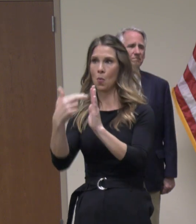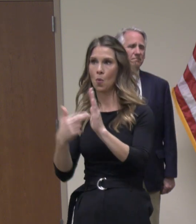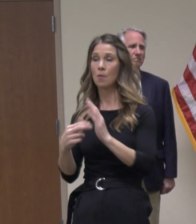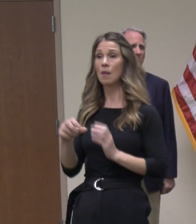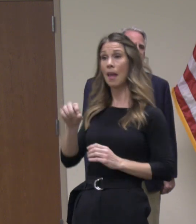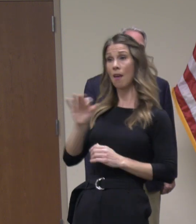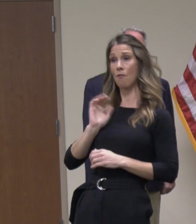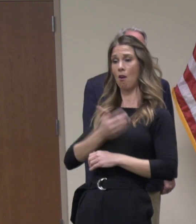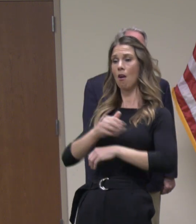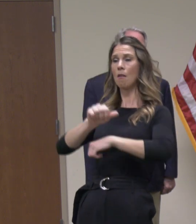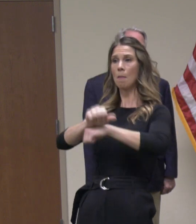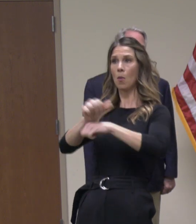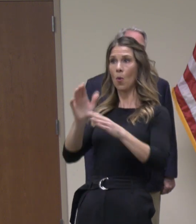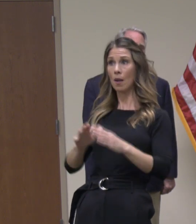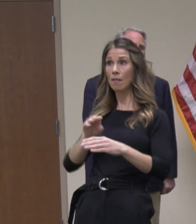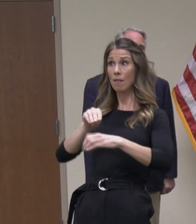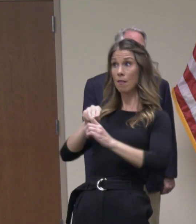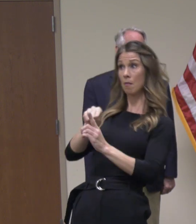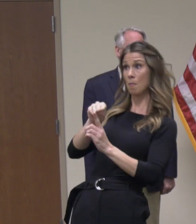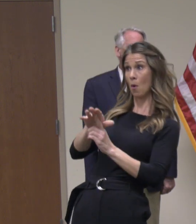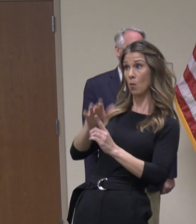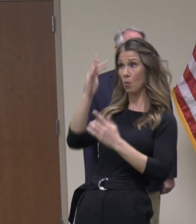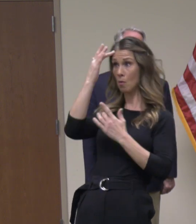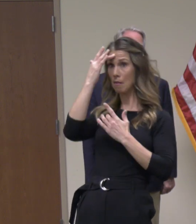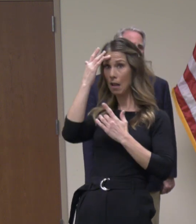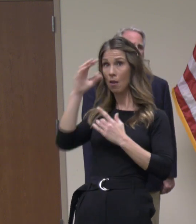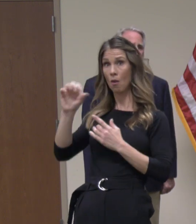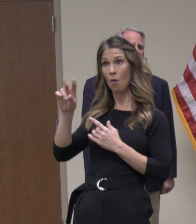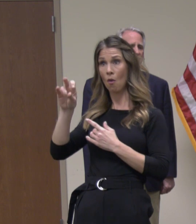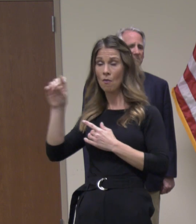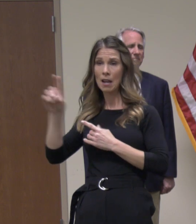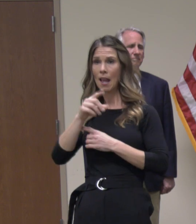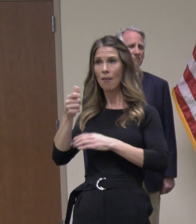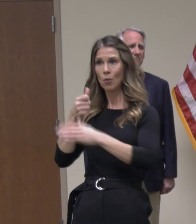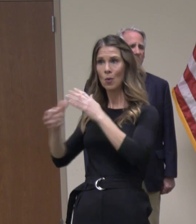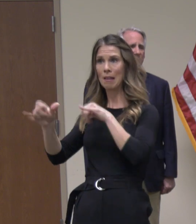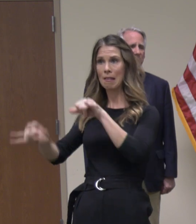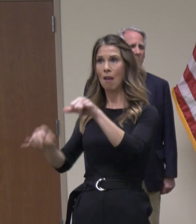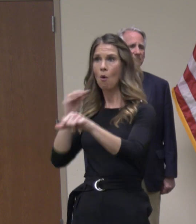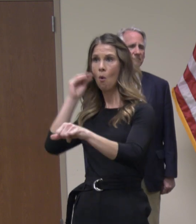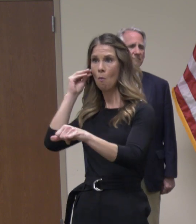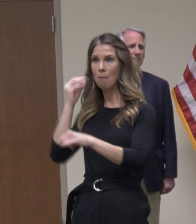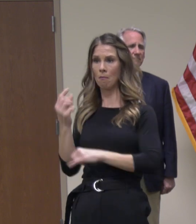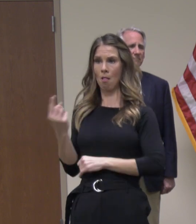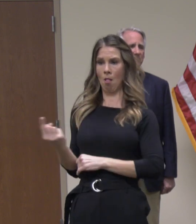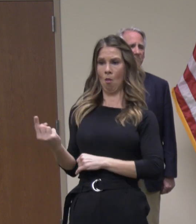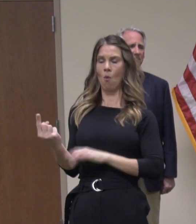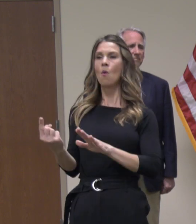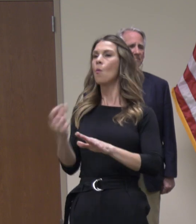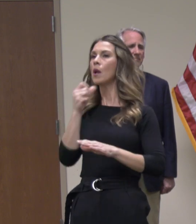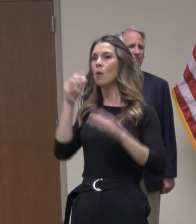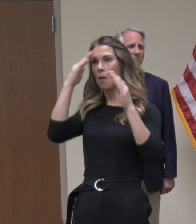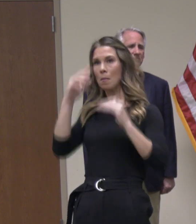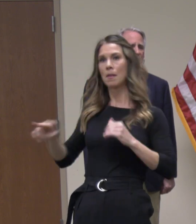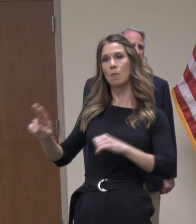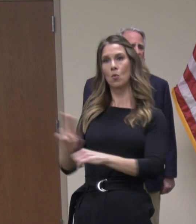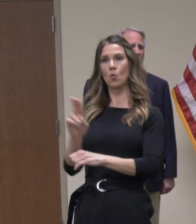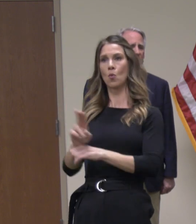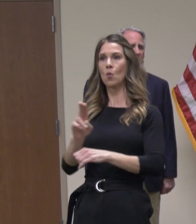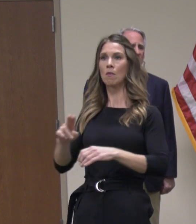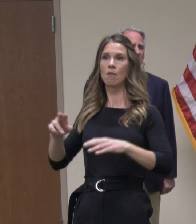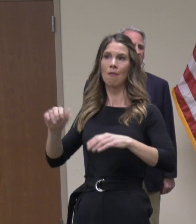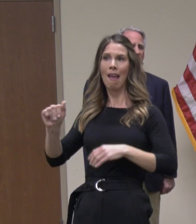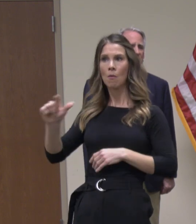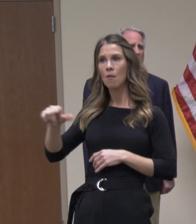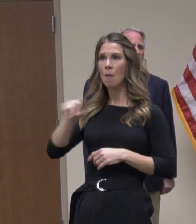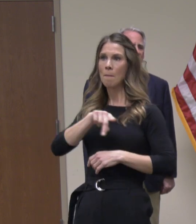to COVID-19 in the course of their work and need to be self-quarantined or isolate themselves, we do not expect them to use personal leave. That is time